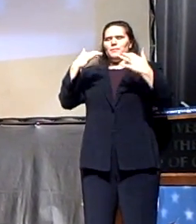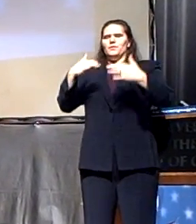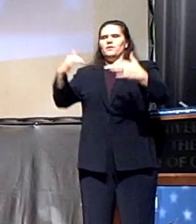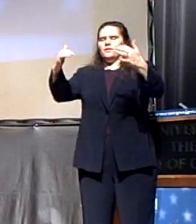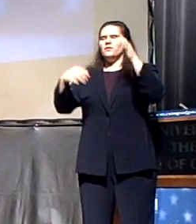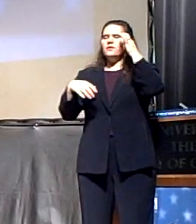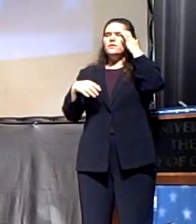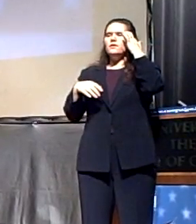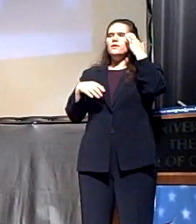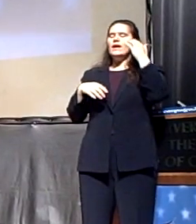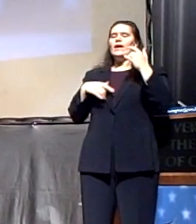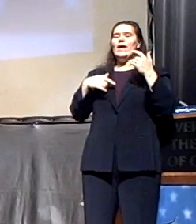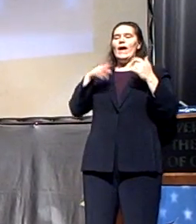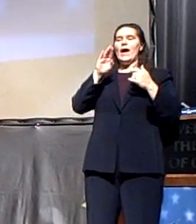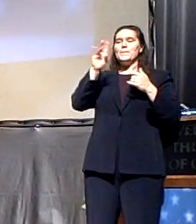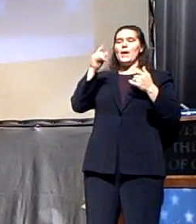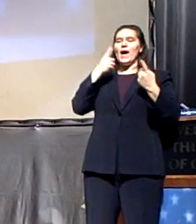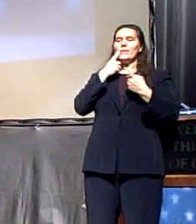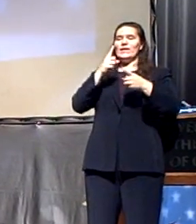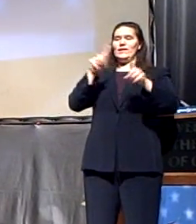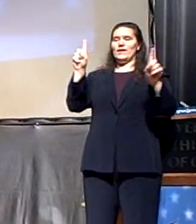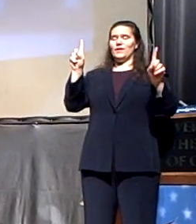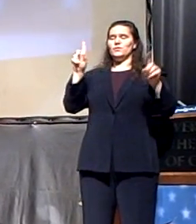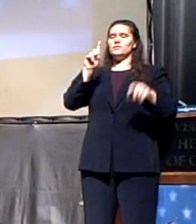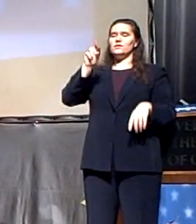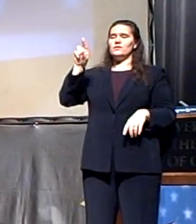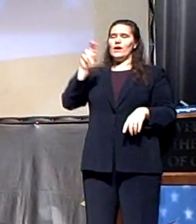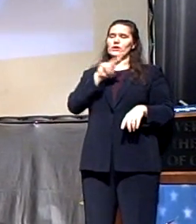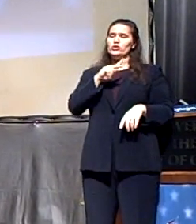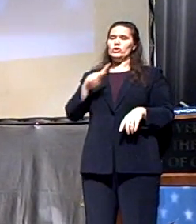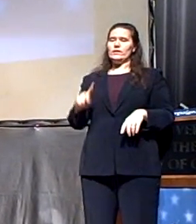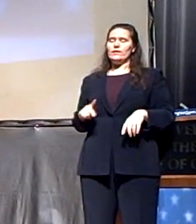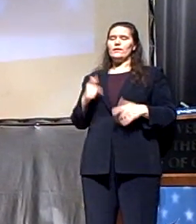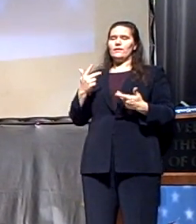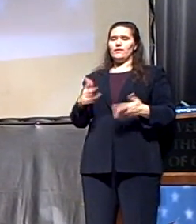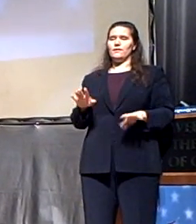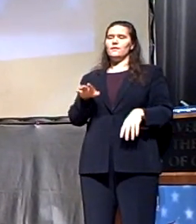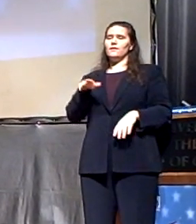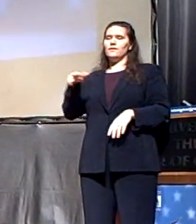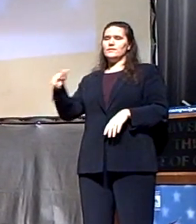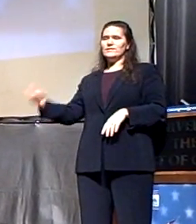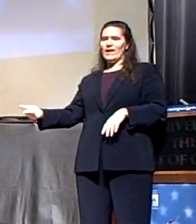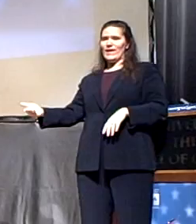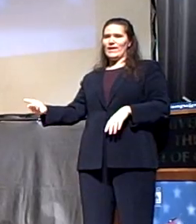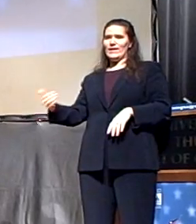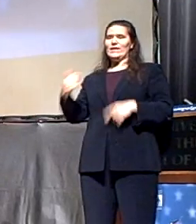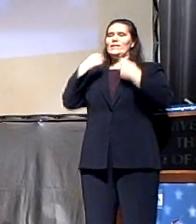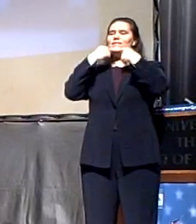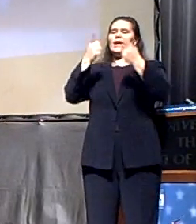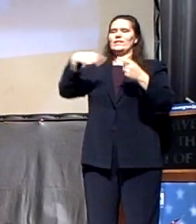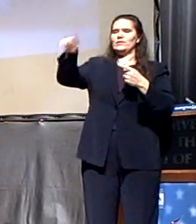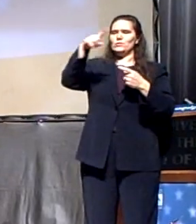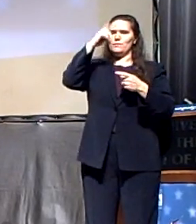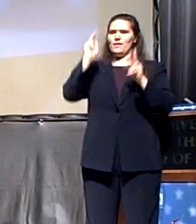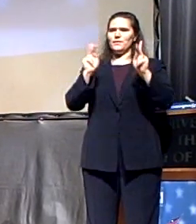killed. Here's a white guy, rich guy from Massachusetts announcing it. You know what he did? He quoted Greek